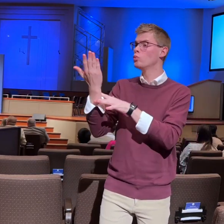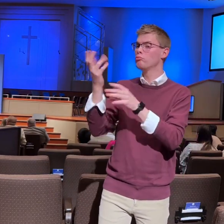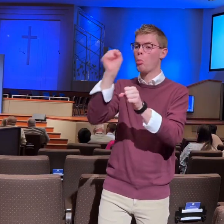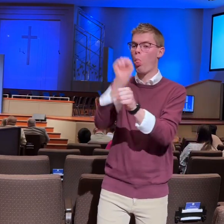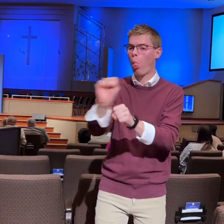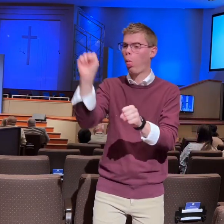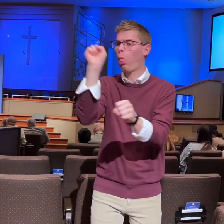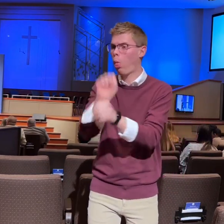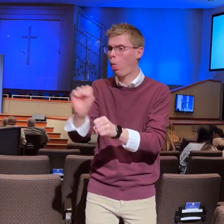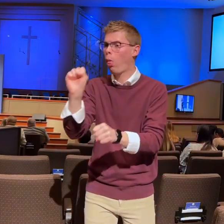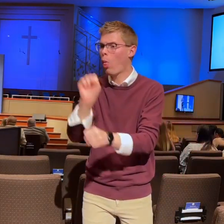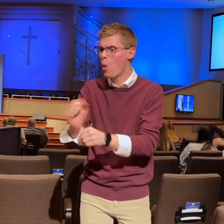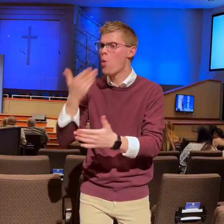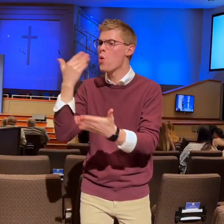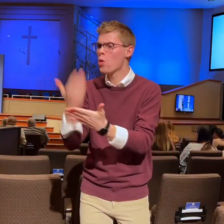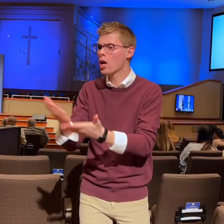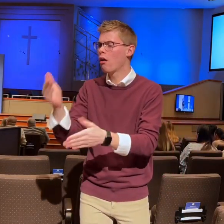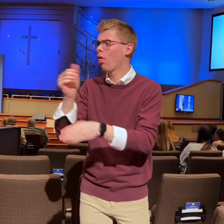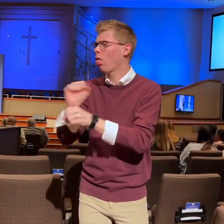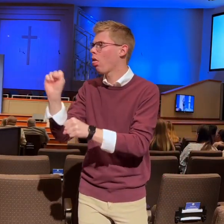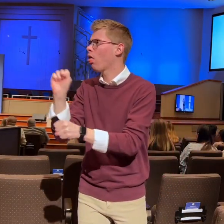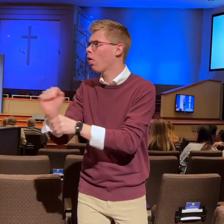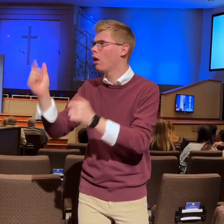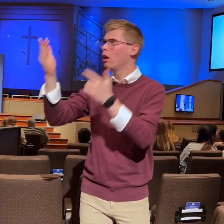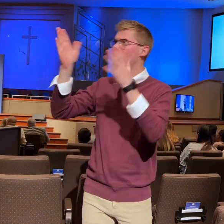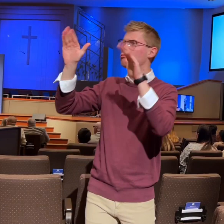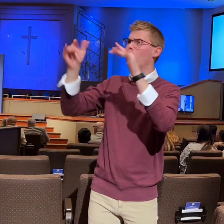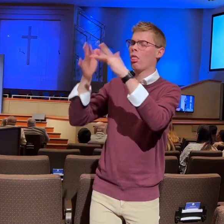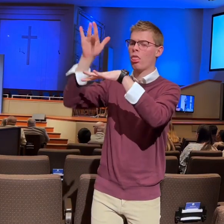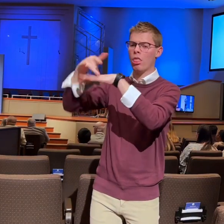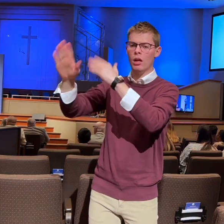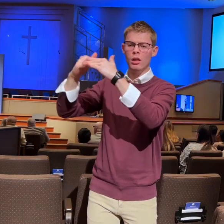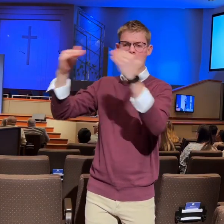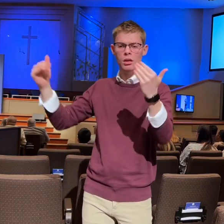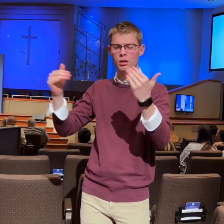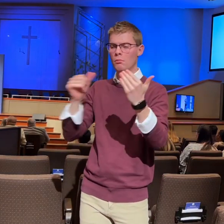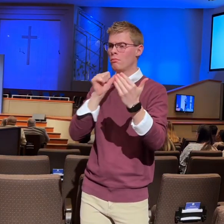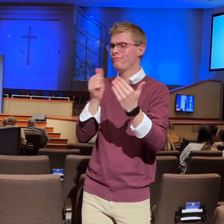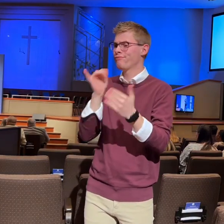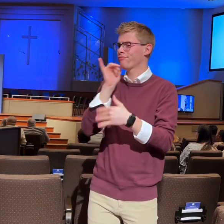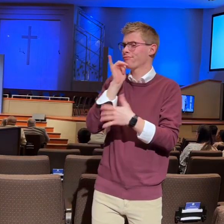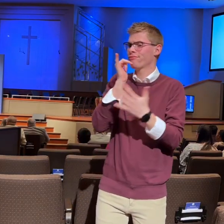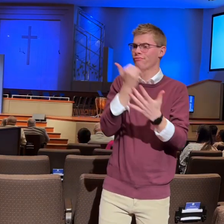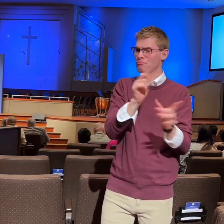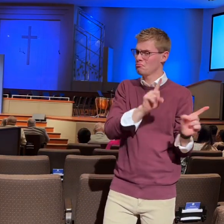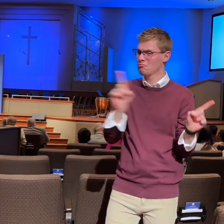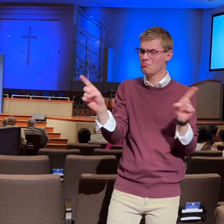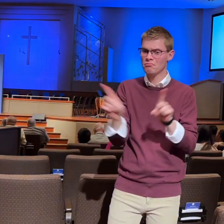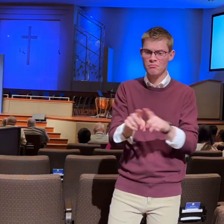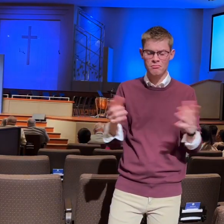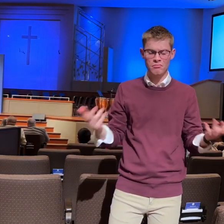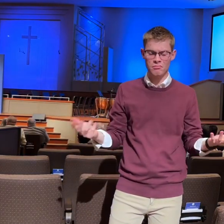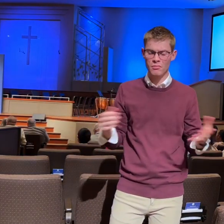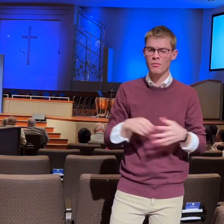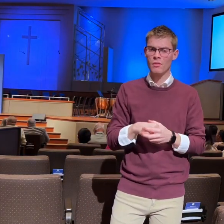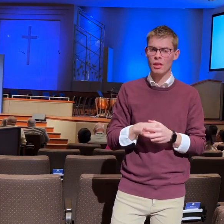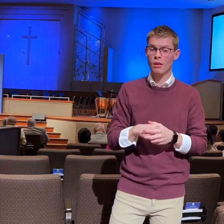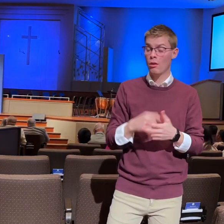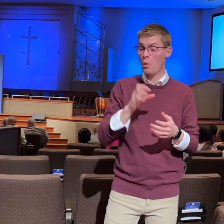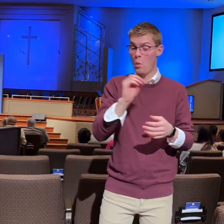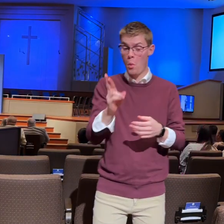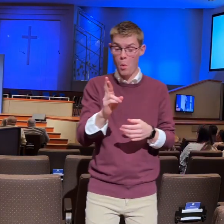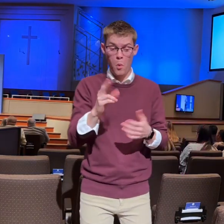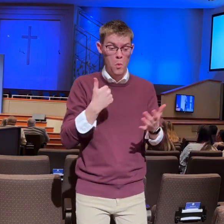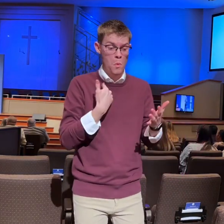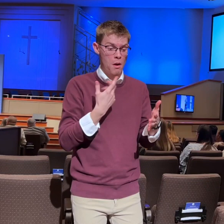purchase of indulgences. And if you sinned, particular sins, you could pay the church a certain amount of money and have your sins forgiven. And